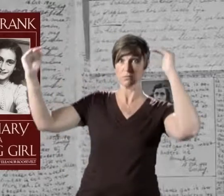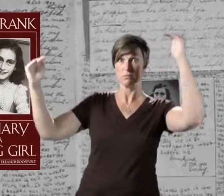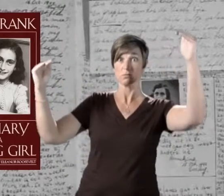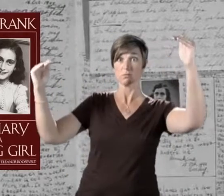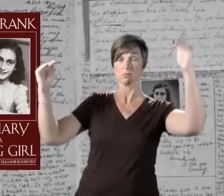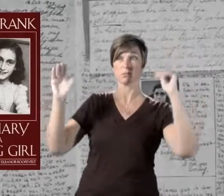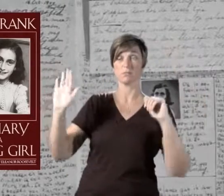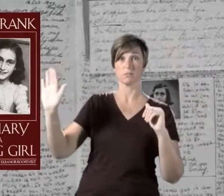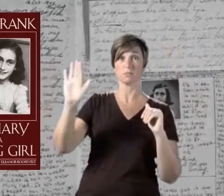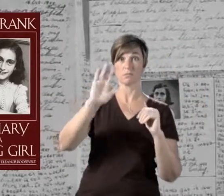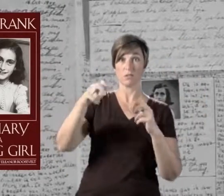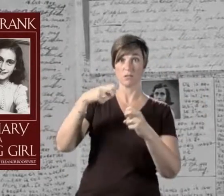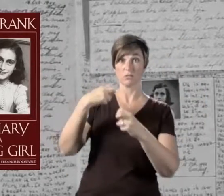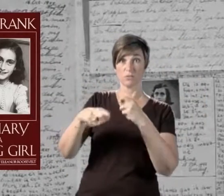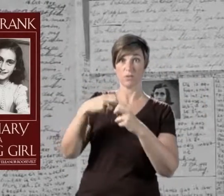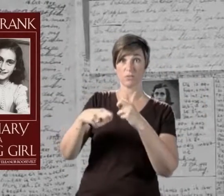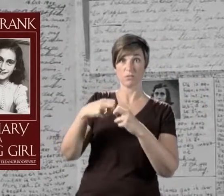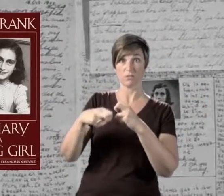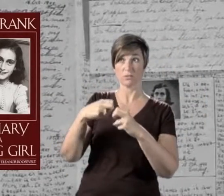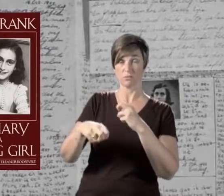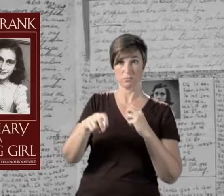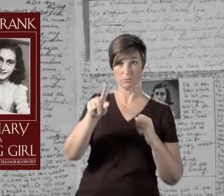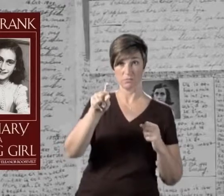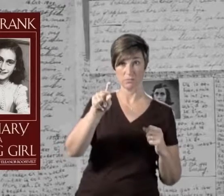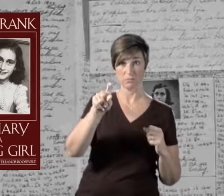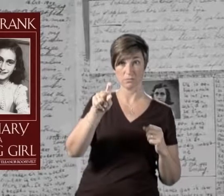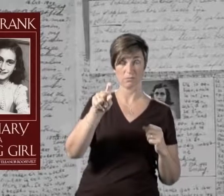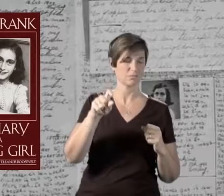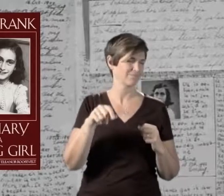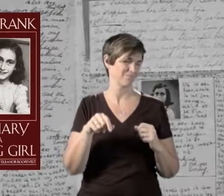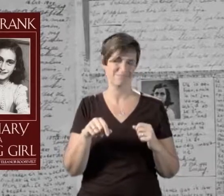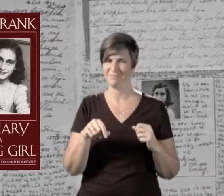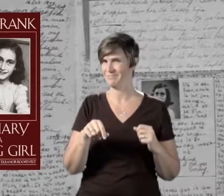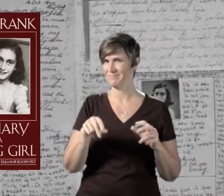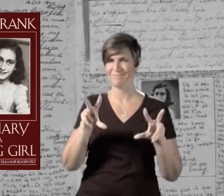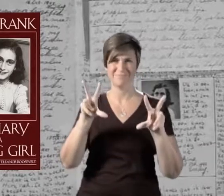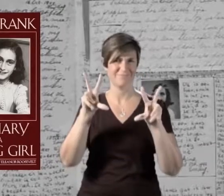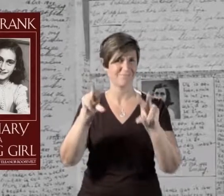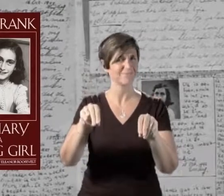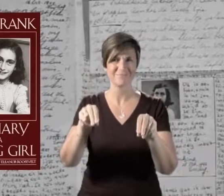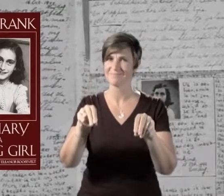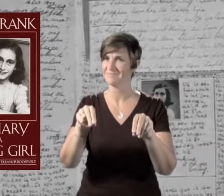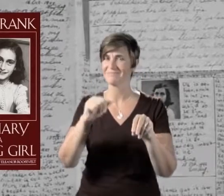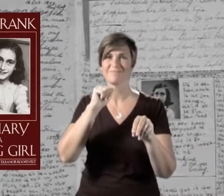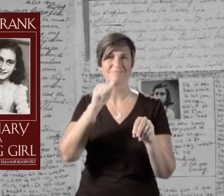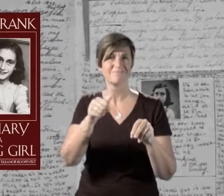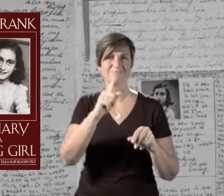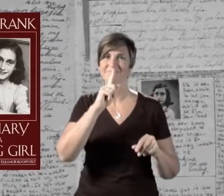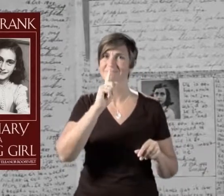Is it true that grown-ups have a more difficult time here than we do? No, I know it isn't.